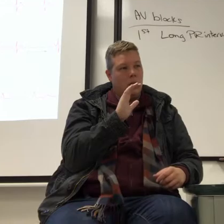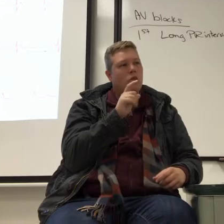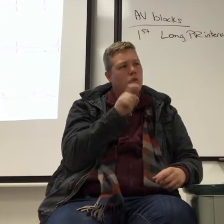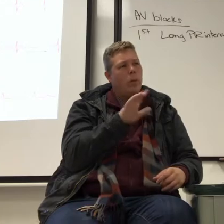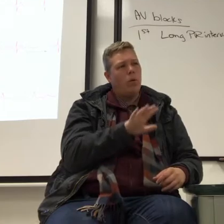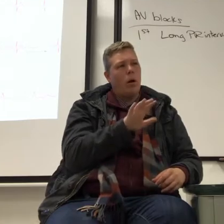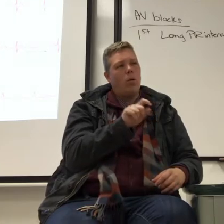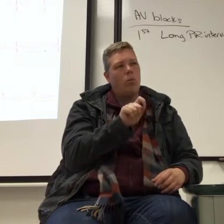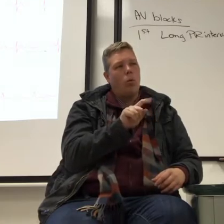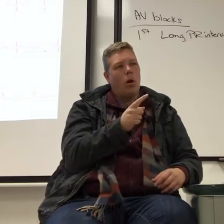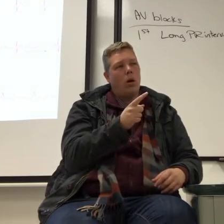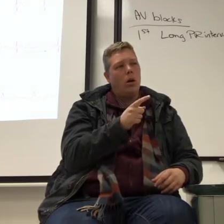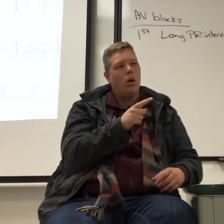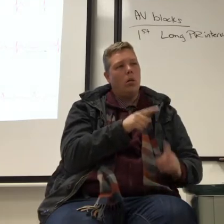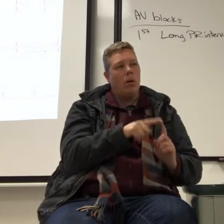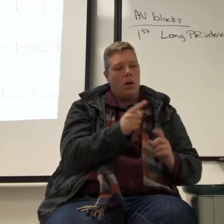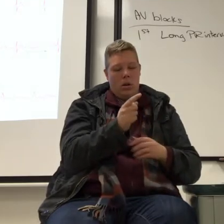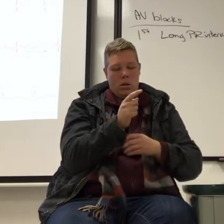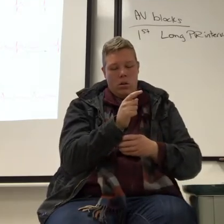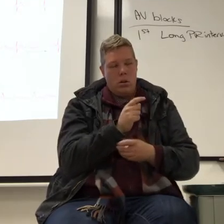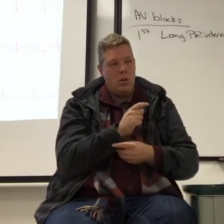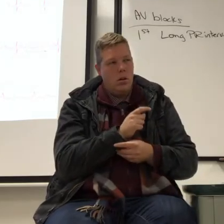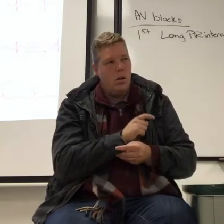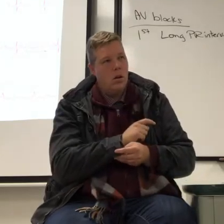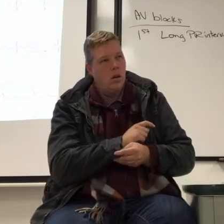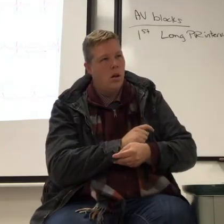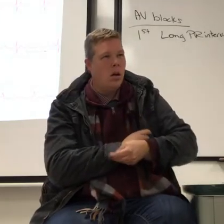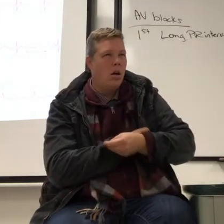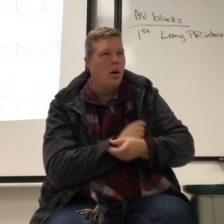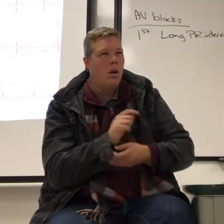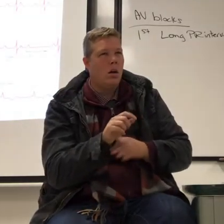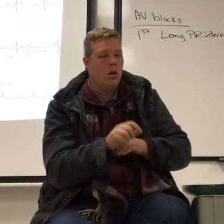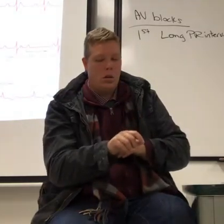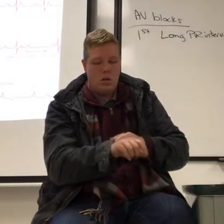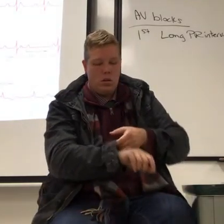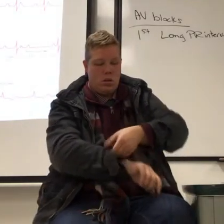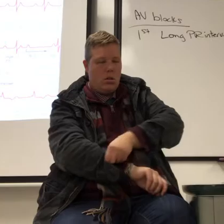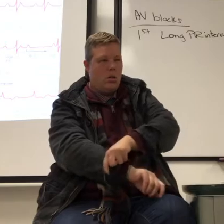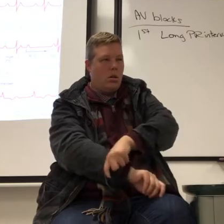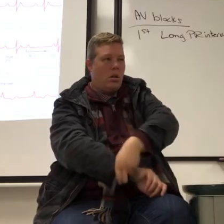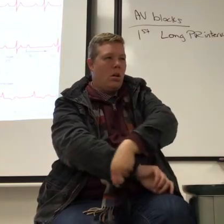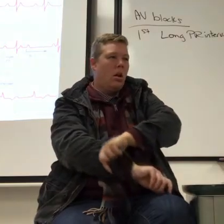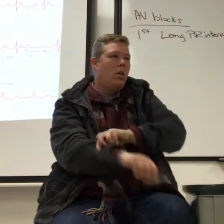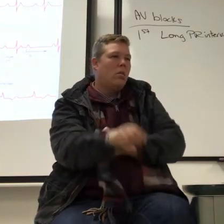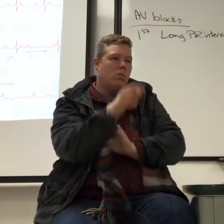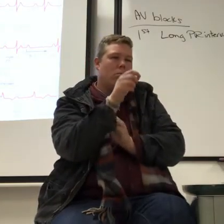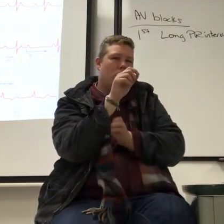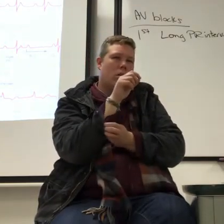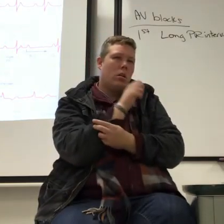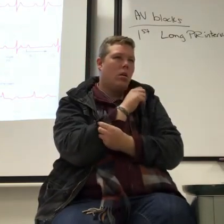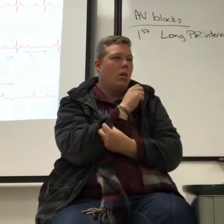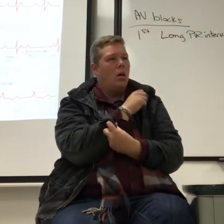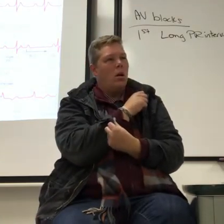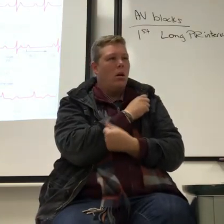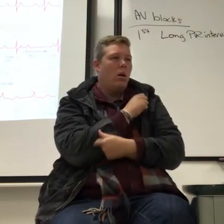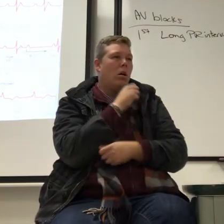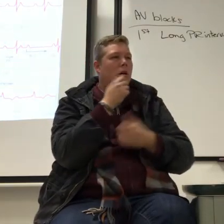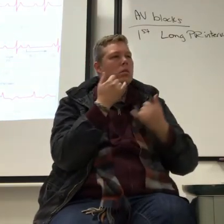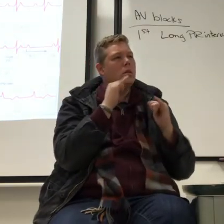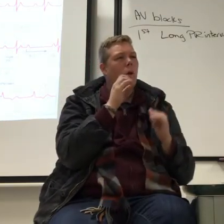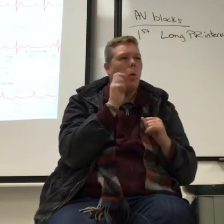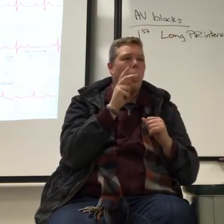first degree heart block. Probably not a clinical problem. The signal has no problem getting down there. You probably have enough